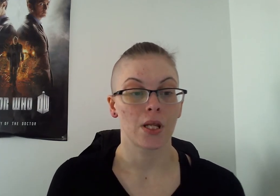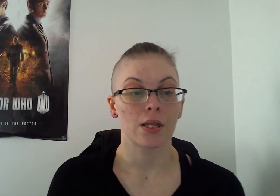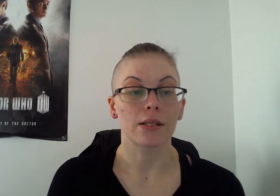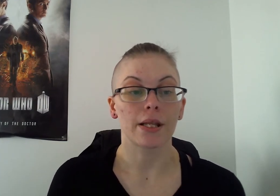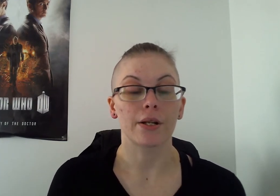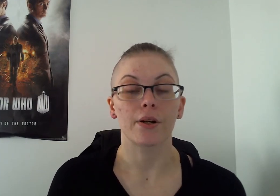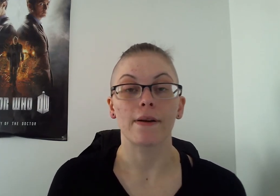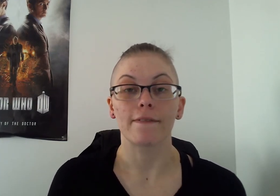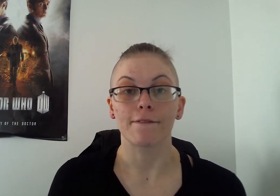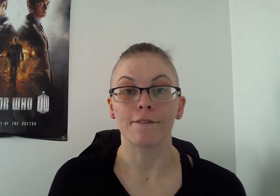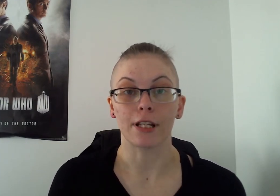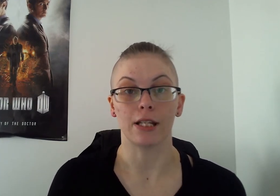The letter V.